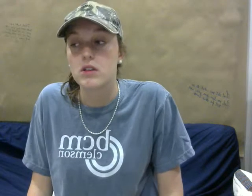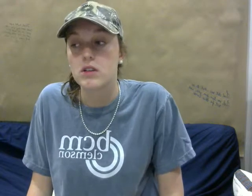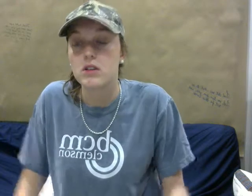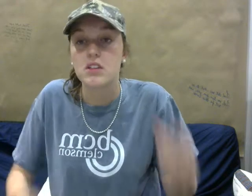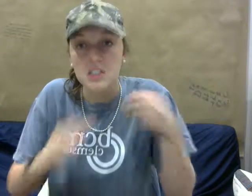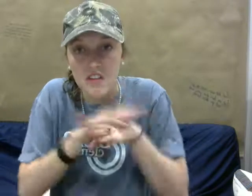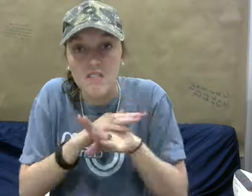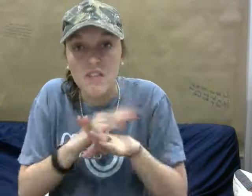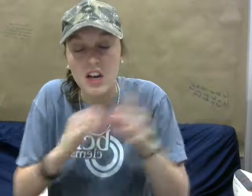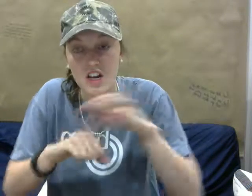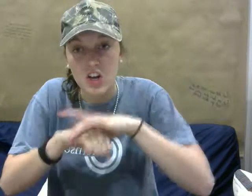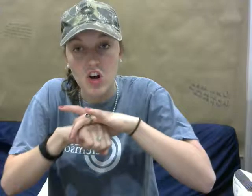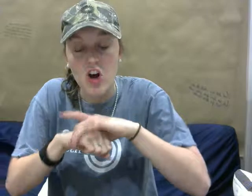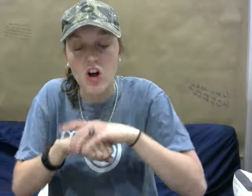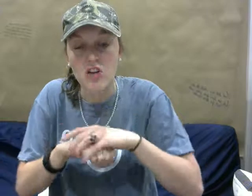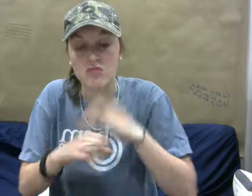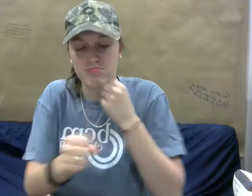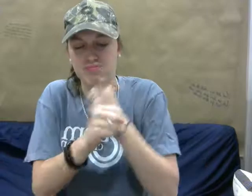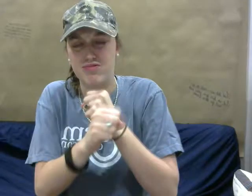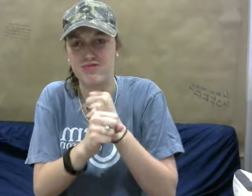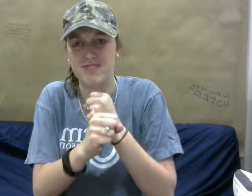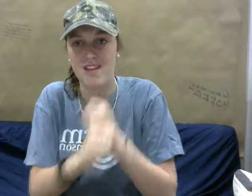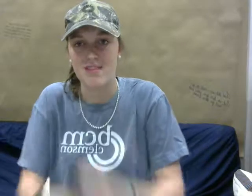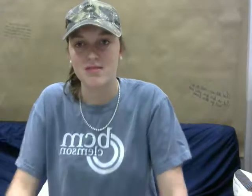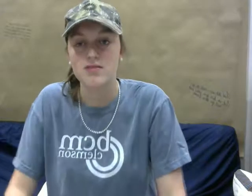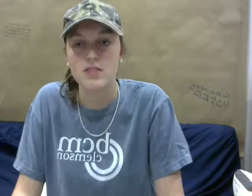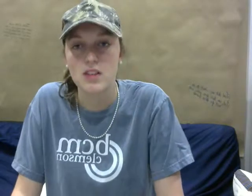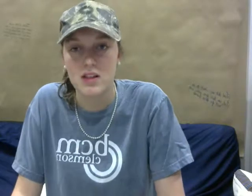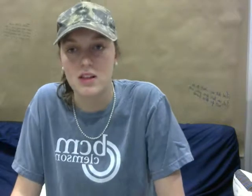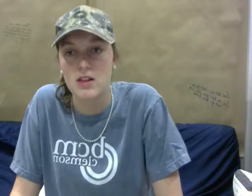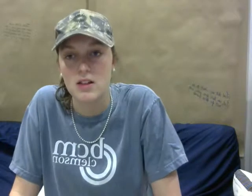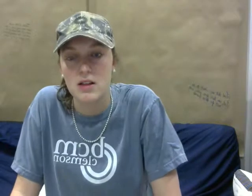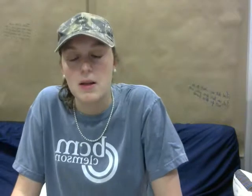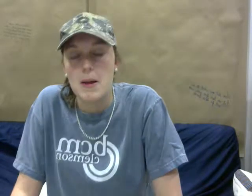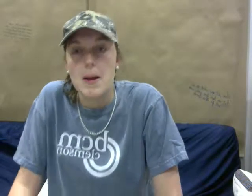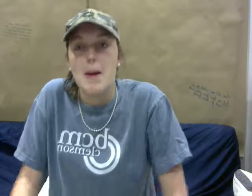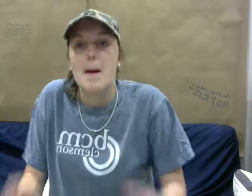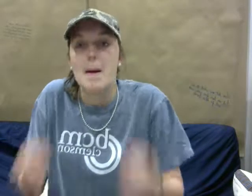protective atmosphere, which blocks a large portion of the electromagnetic spectrum.